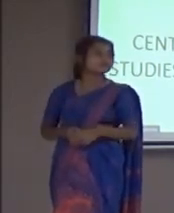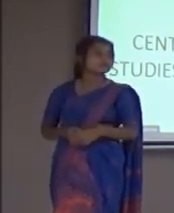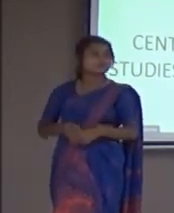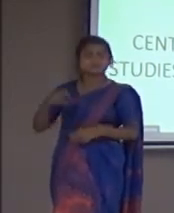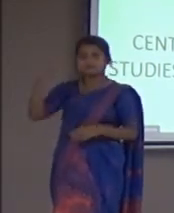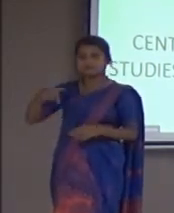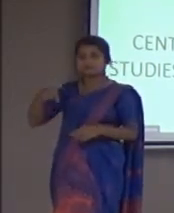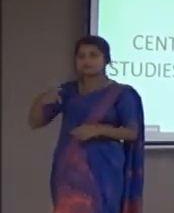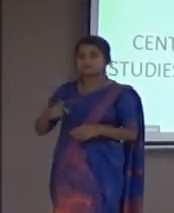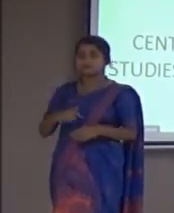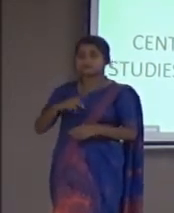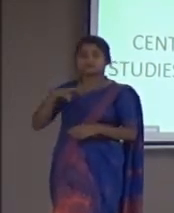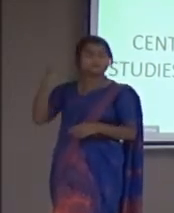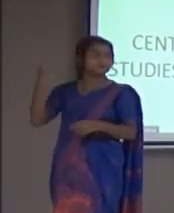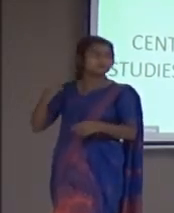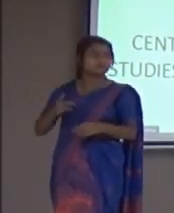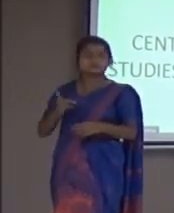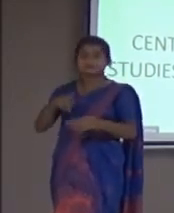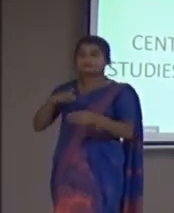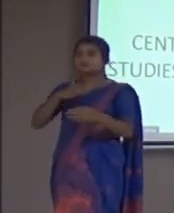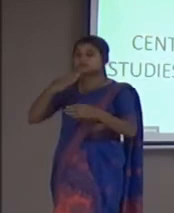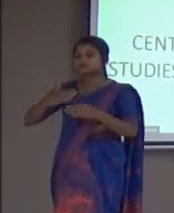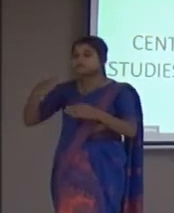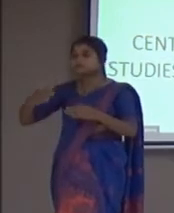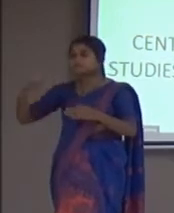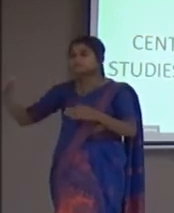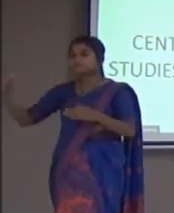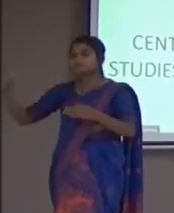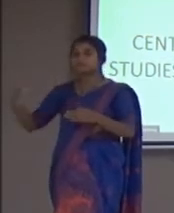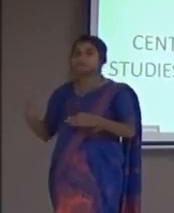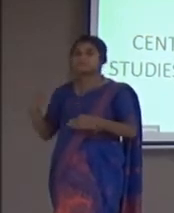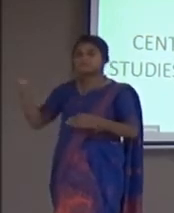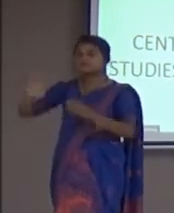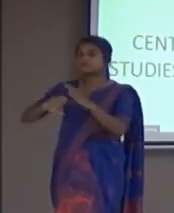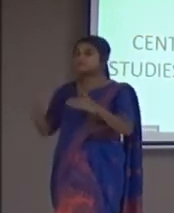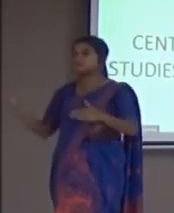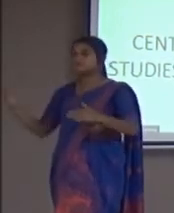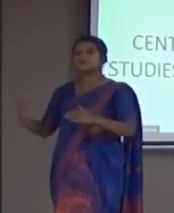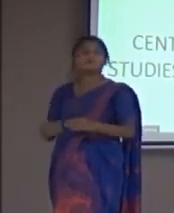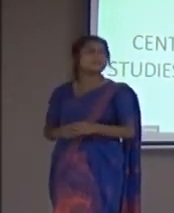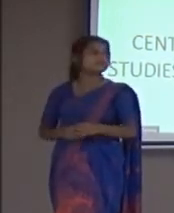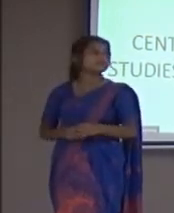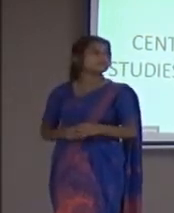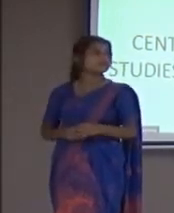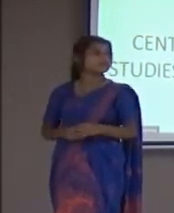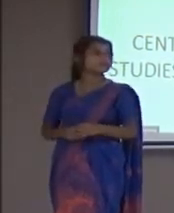Now their voices are slowly being heard by the others,